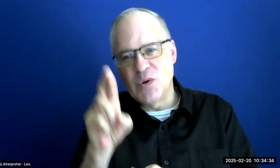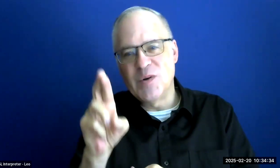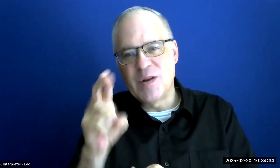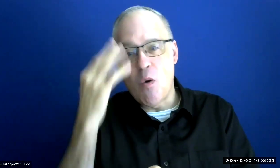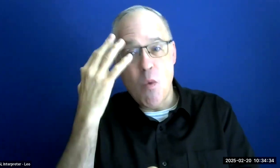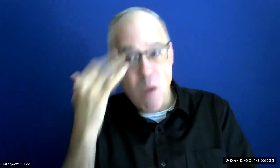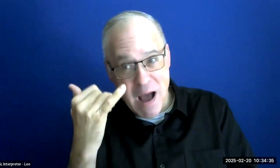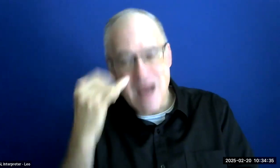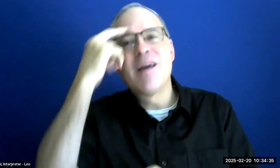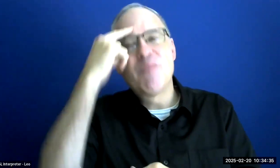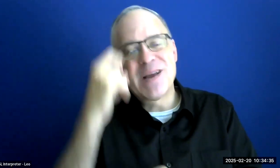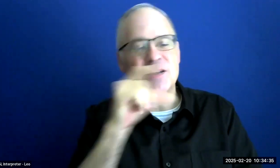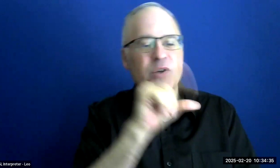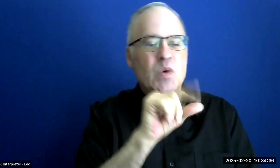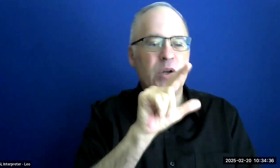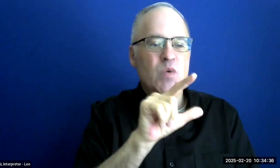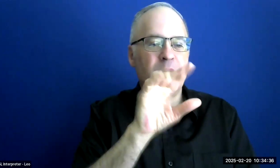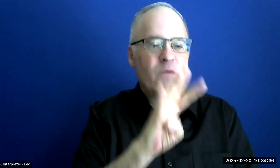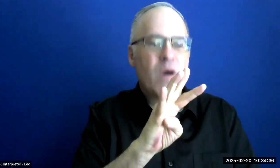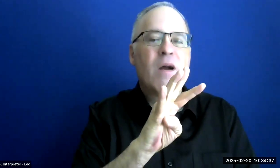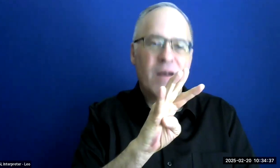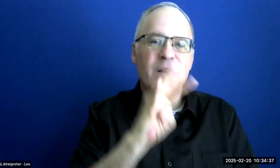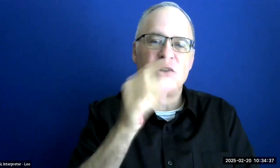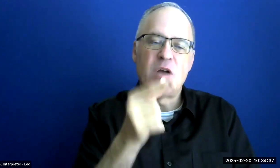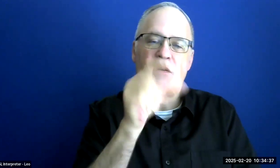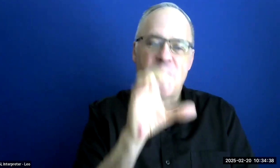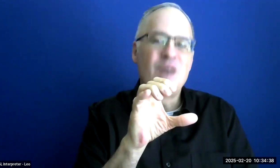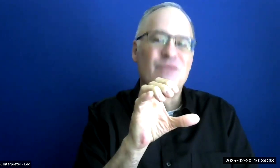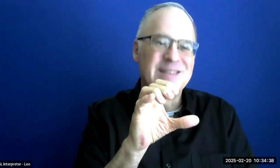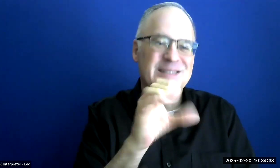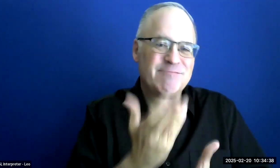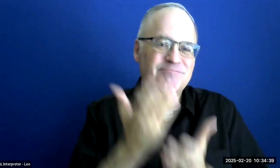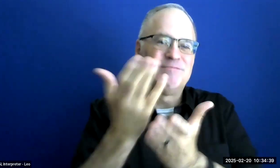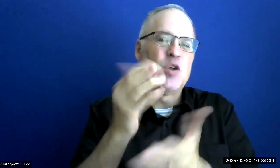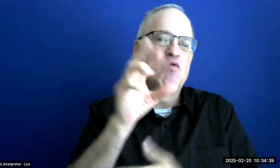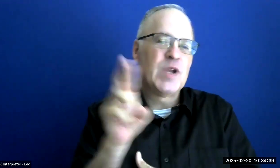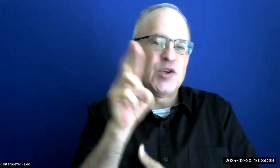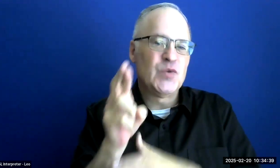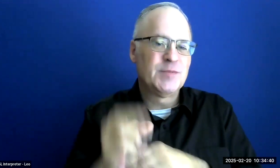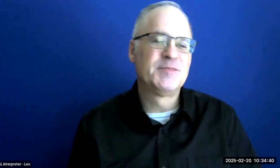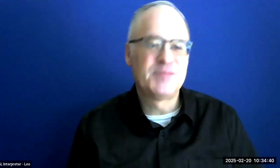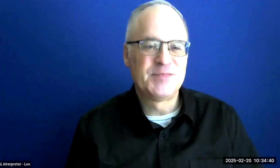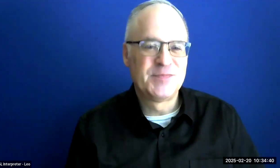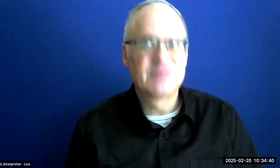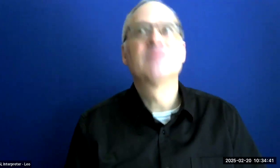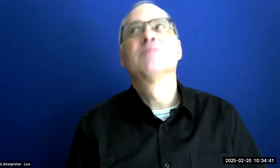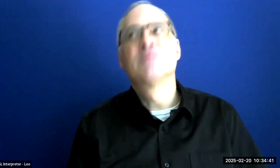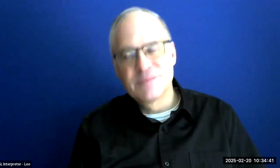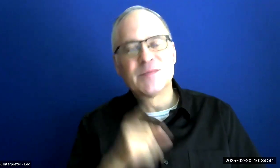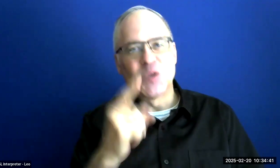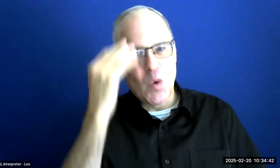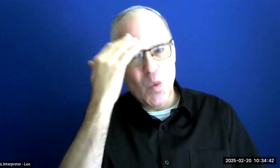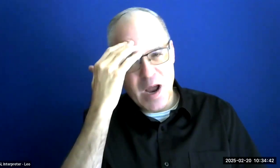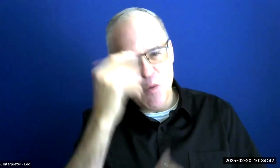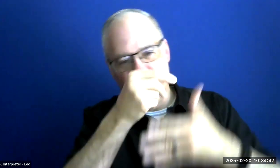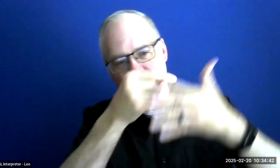the postponed 2020 General Conference. As you may be aware, there were several actions that were convened